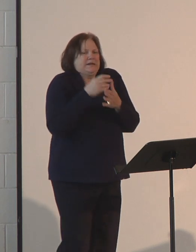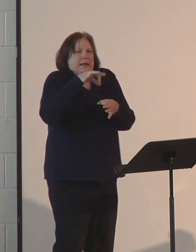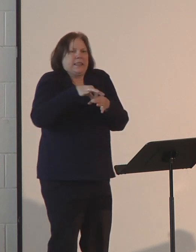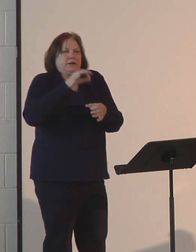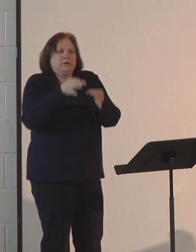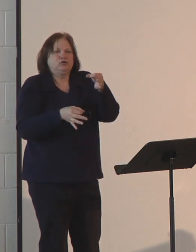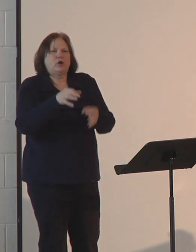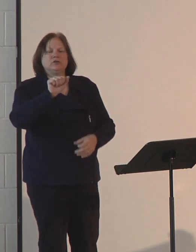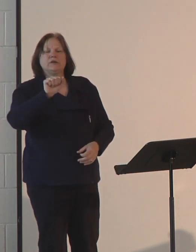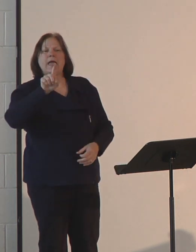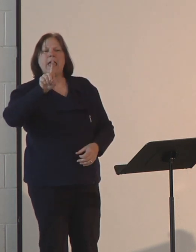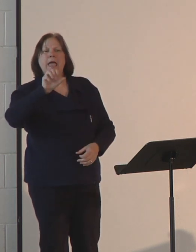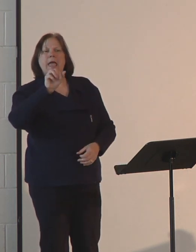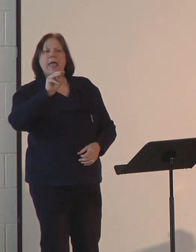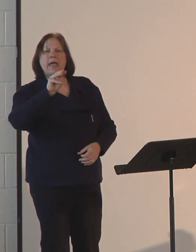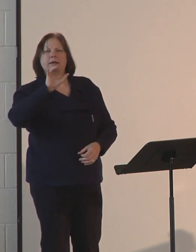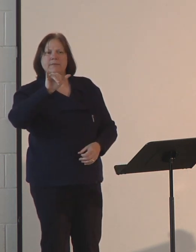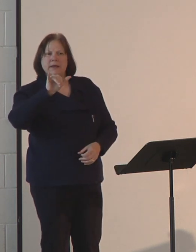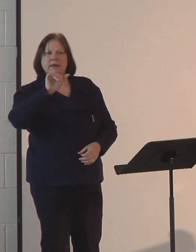Judge Adam Yang.